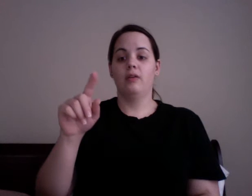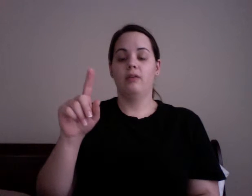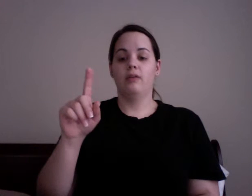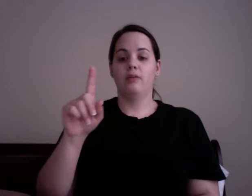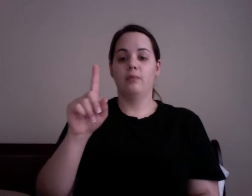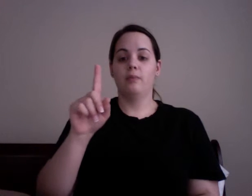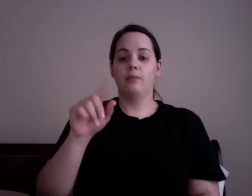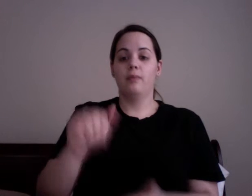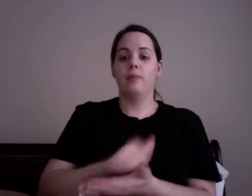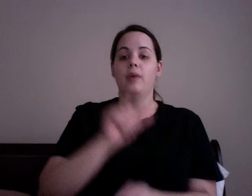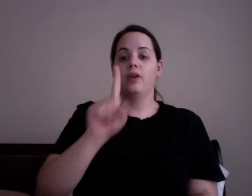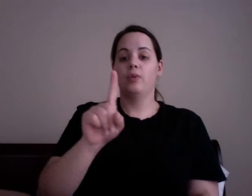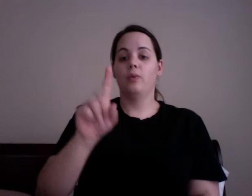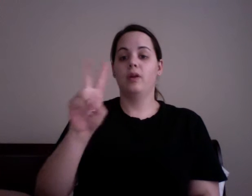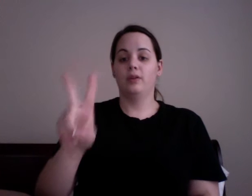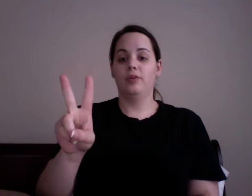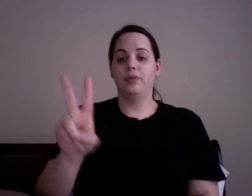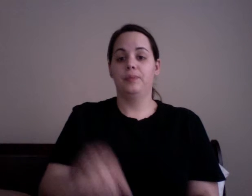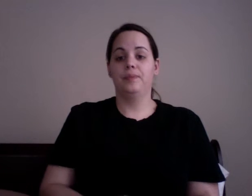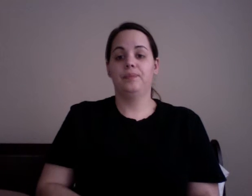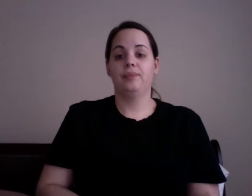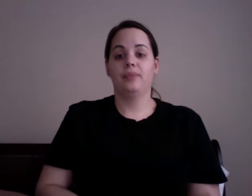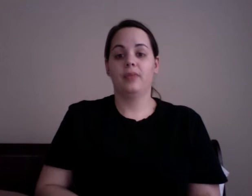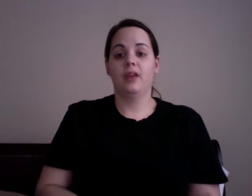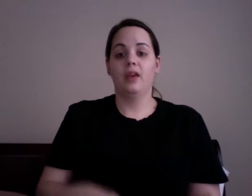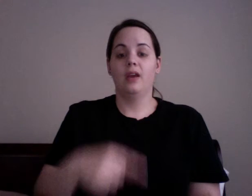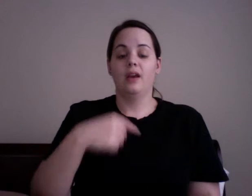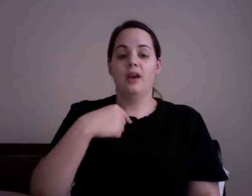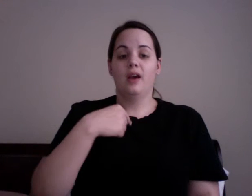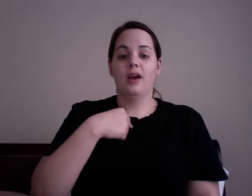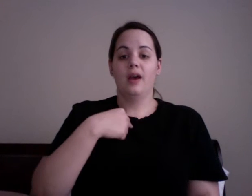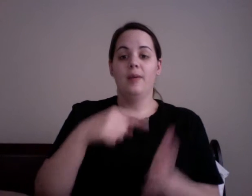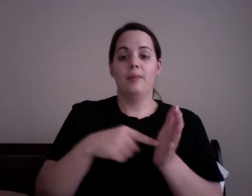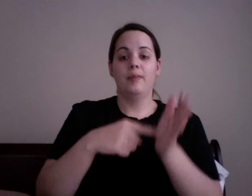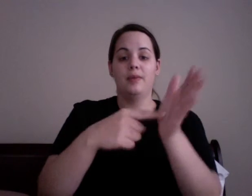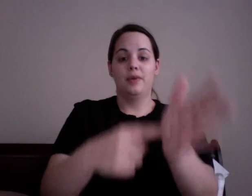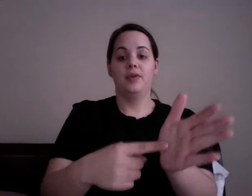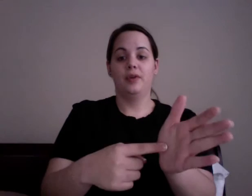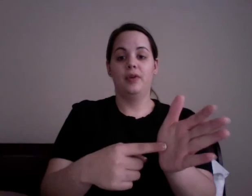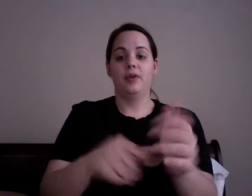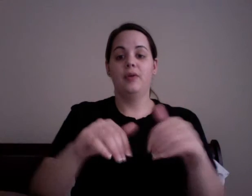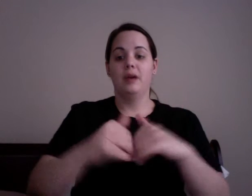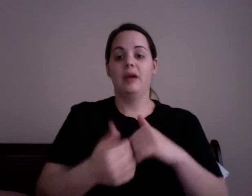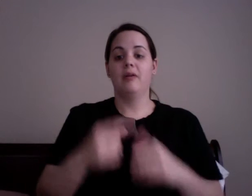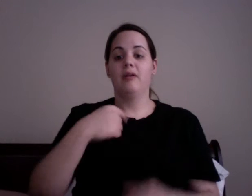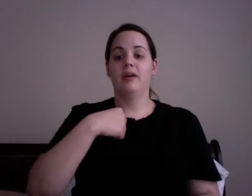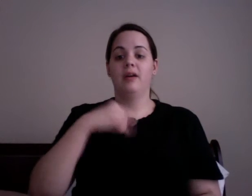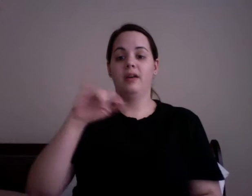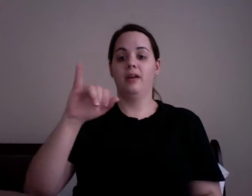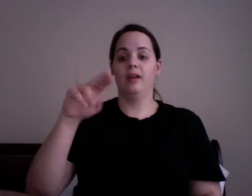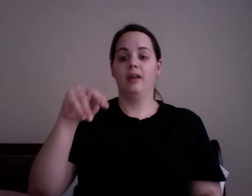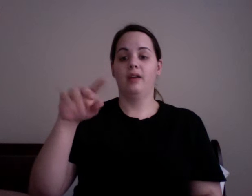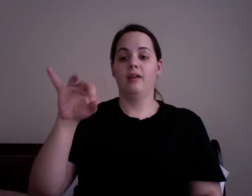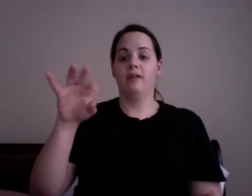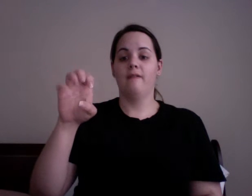going to show you how I'm doing some inferring based on what I read. So go ahead and start at the beginning, and stop when you get to the end of